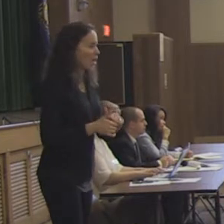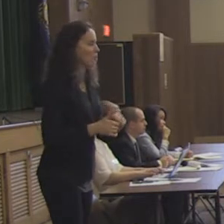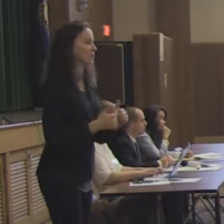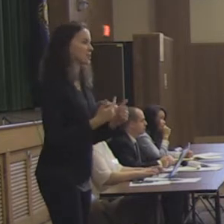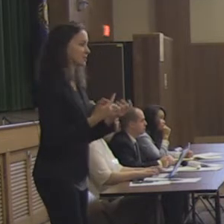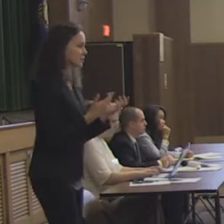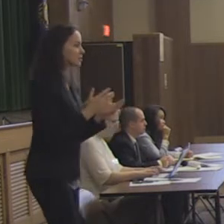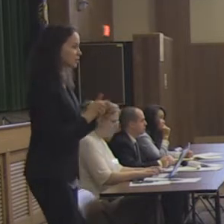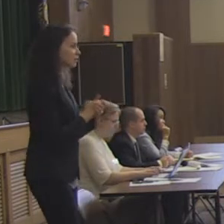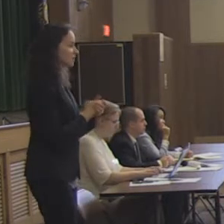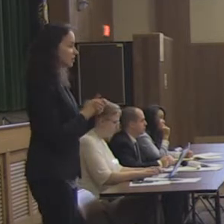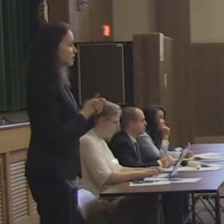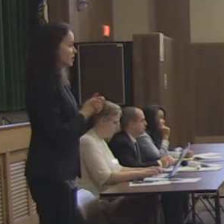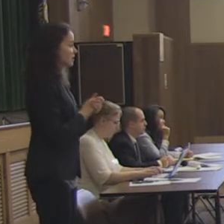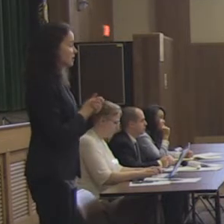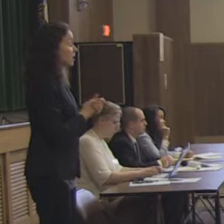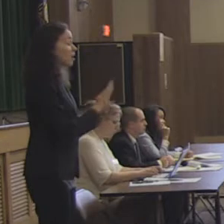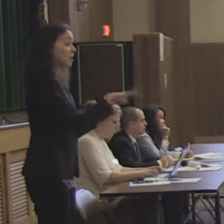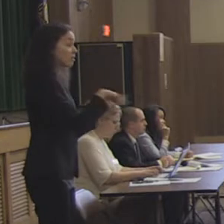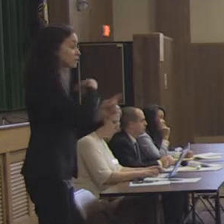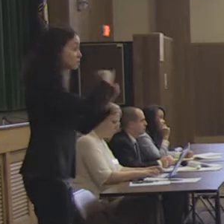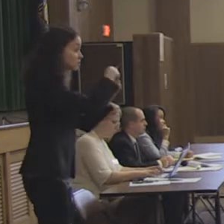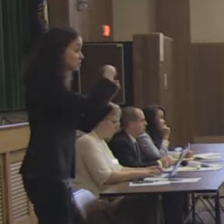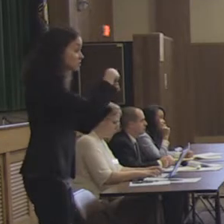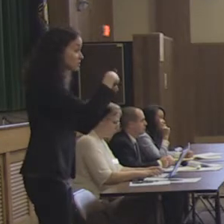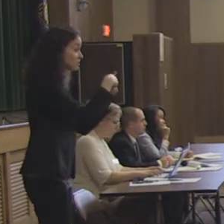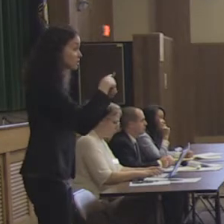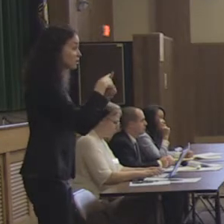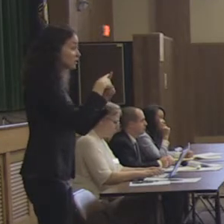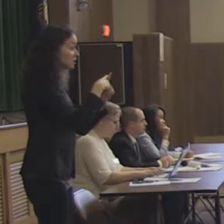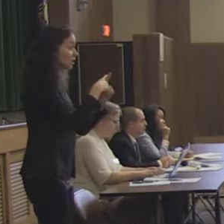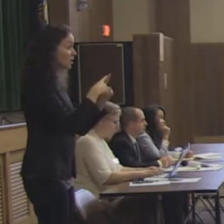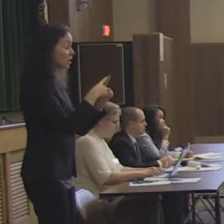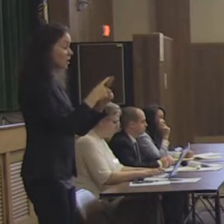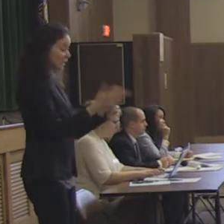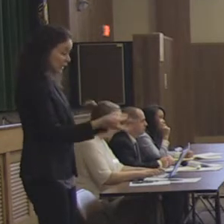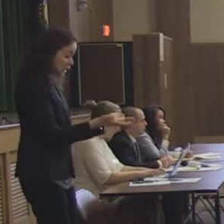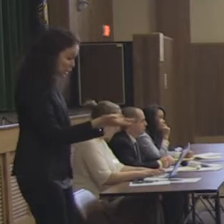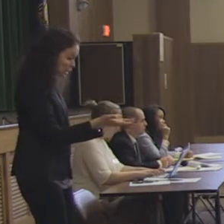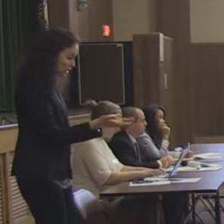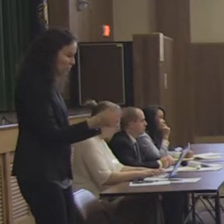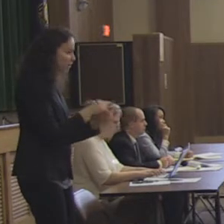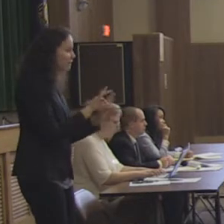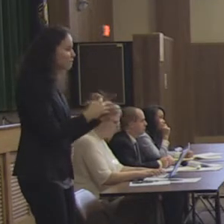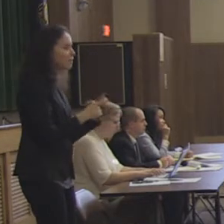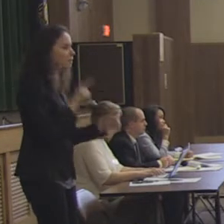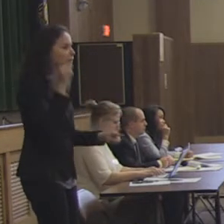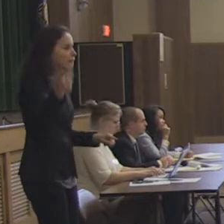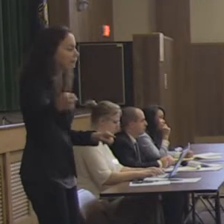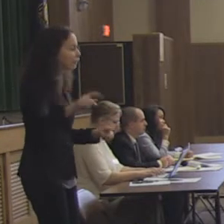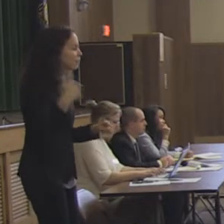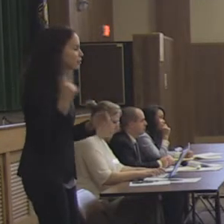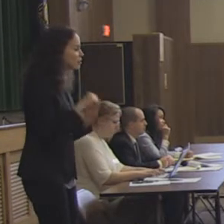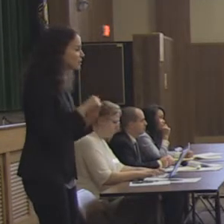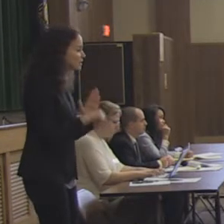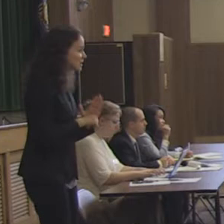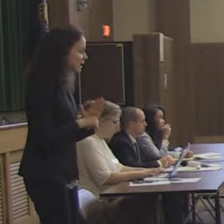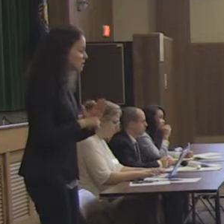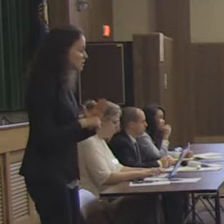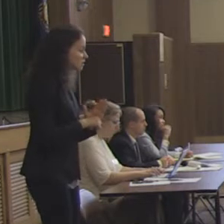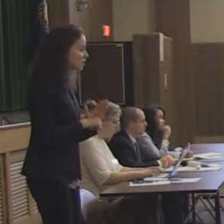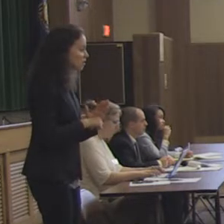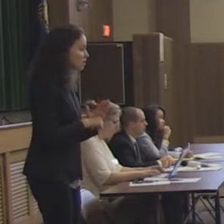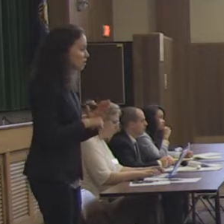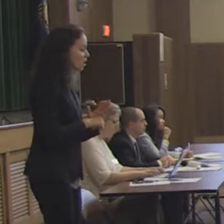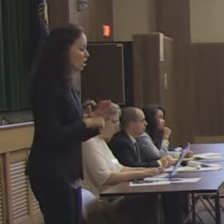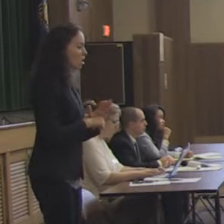closing like this, that it does give people an opportunity to live closer to family and friends. For example, one resident moved out of state by choice